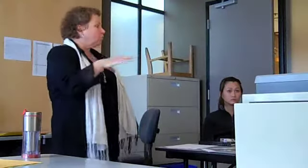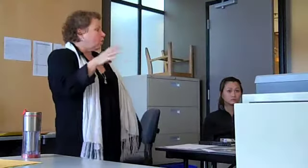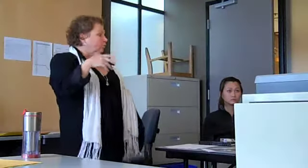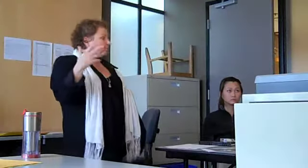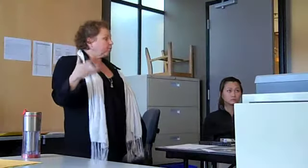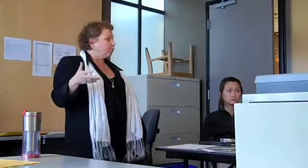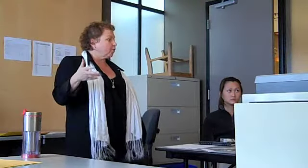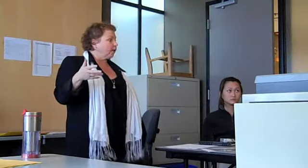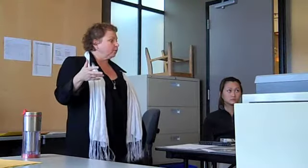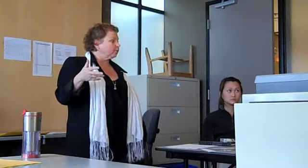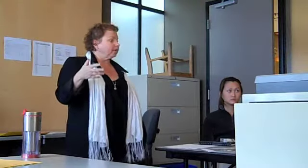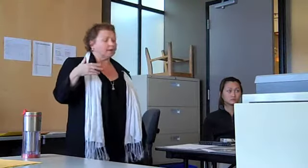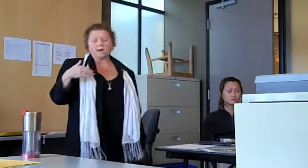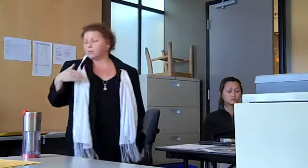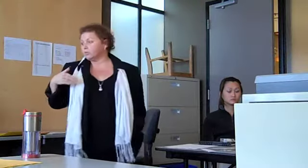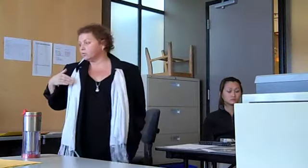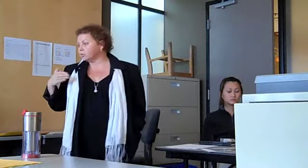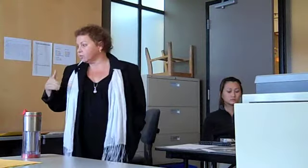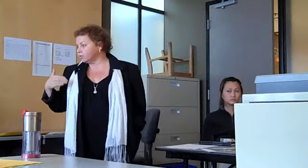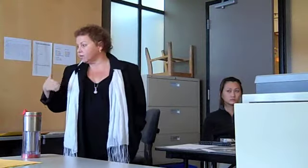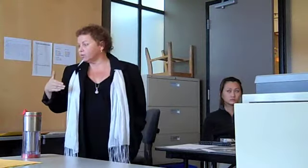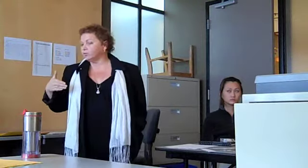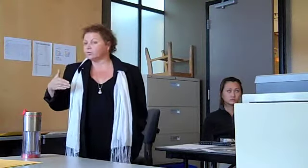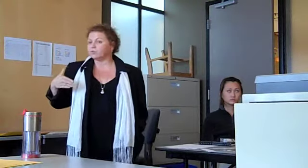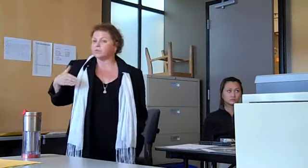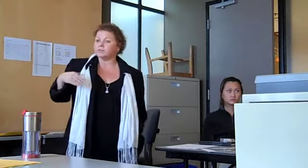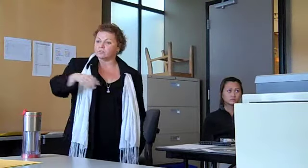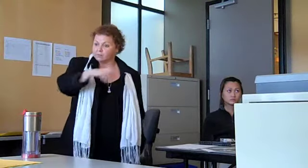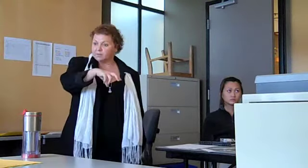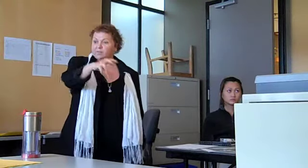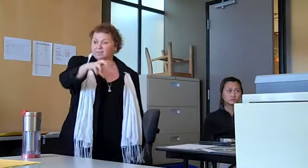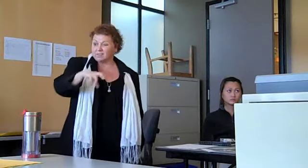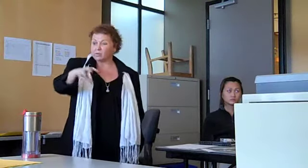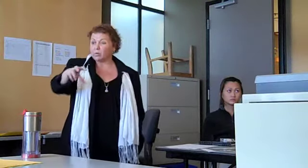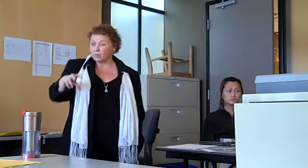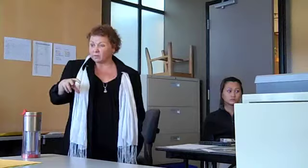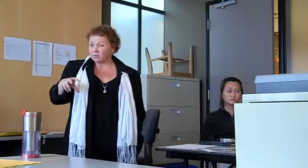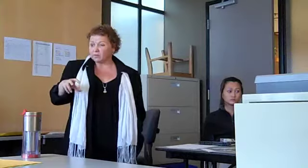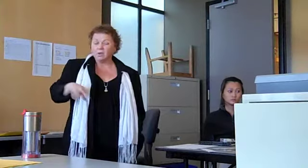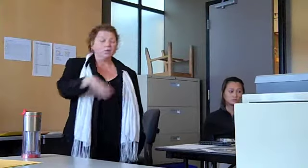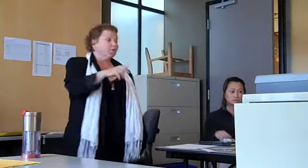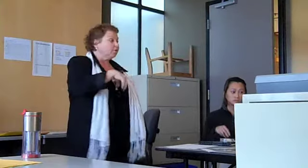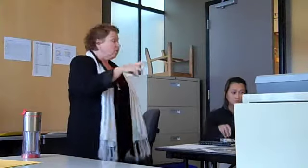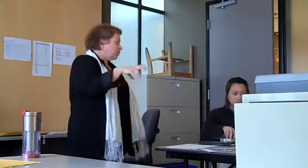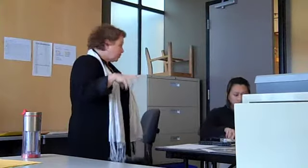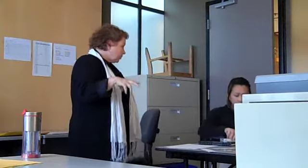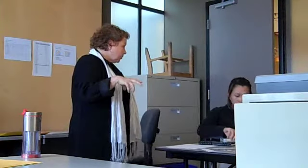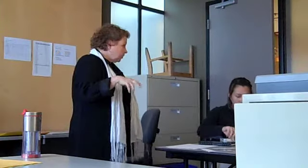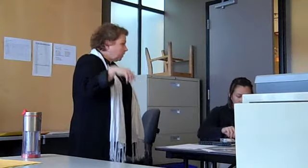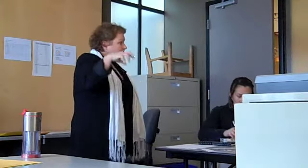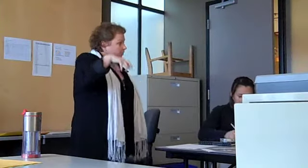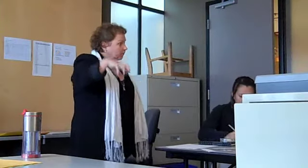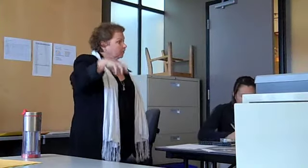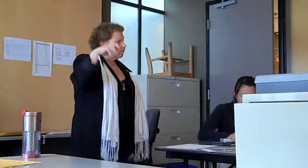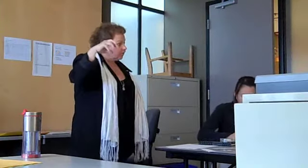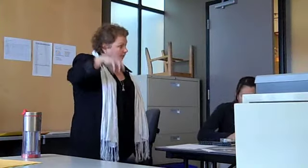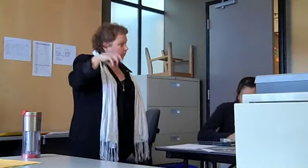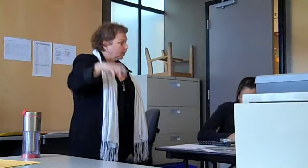honors programs in other schools and other universities are a specific set of courses or an honors seminar. But here it's an independent